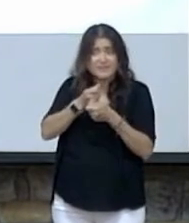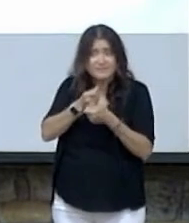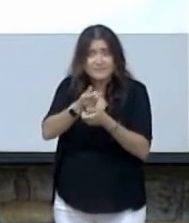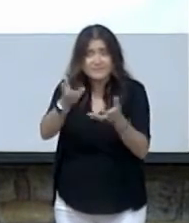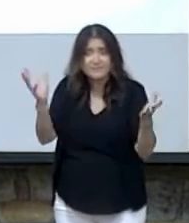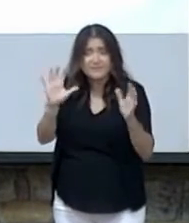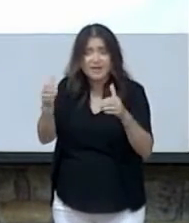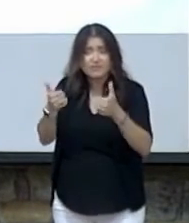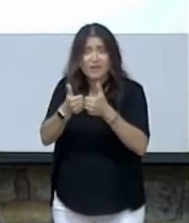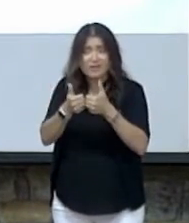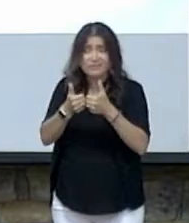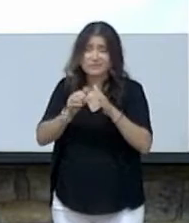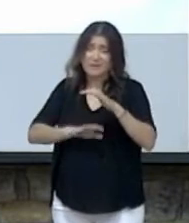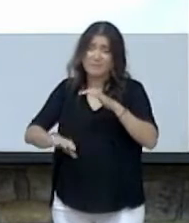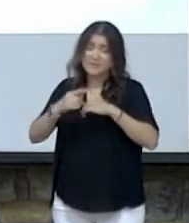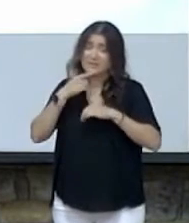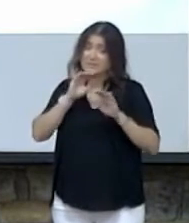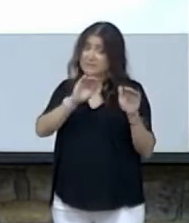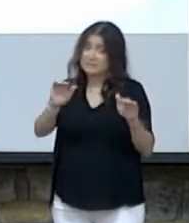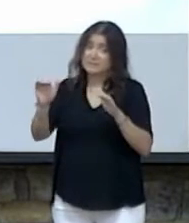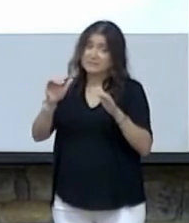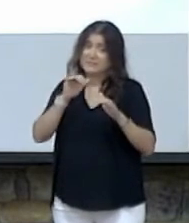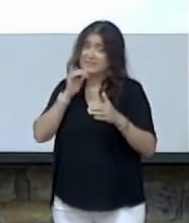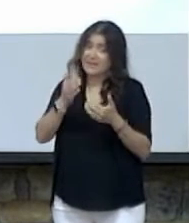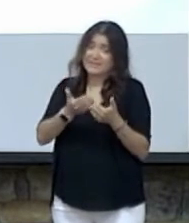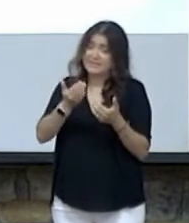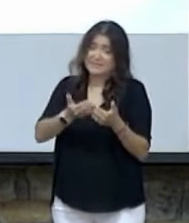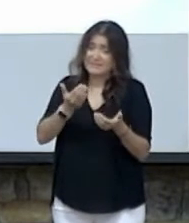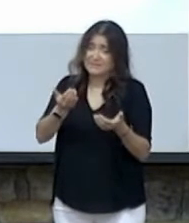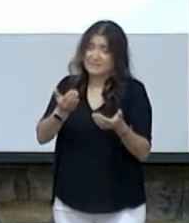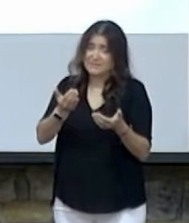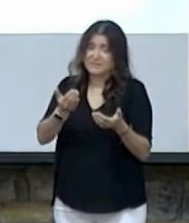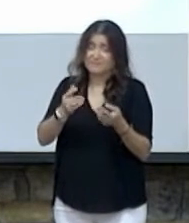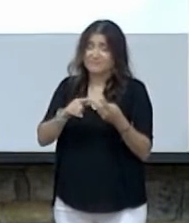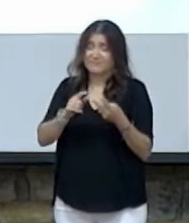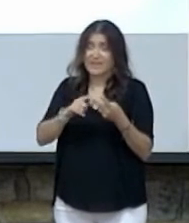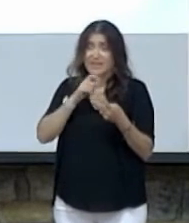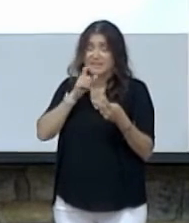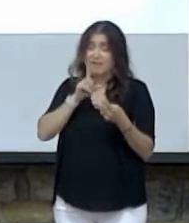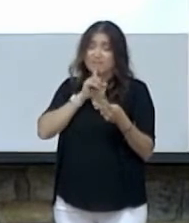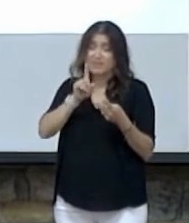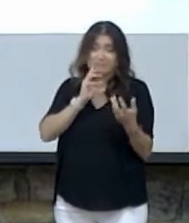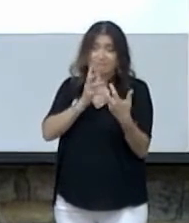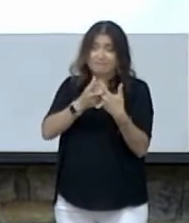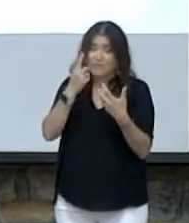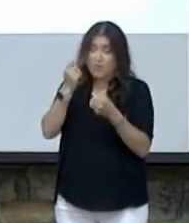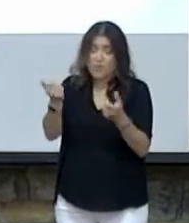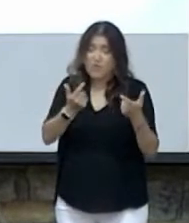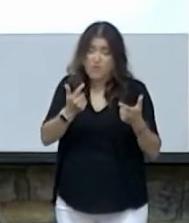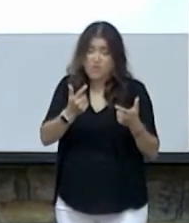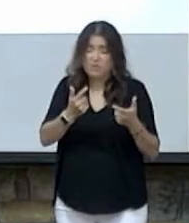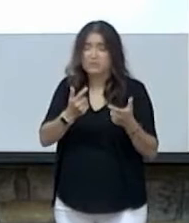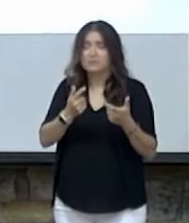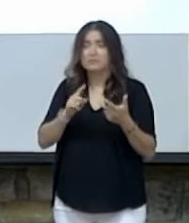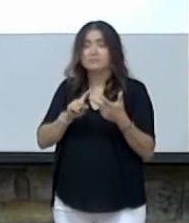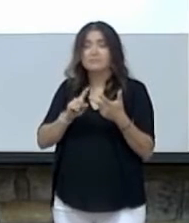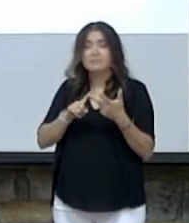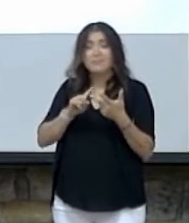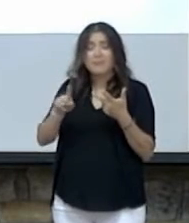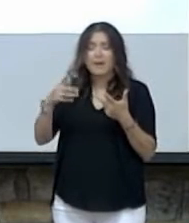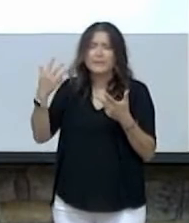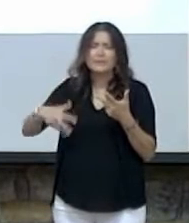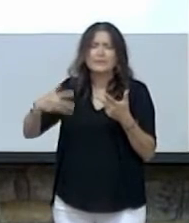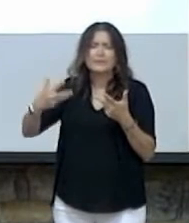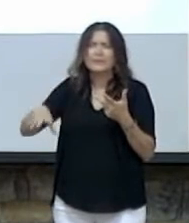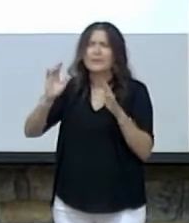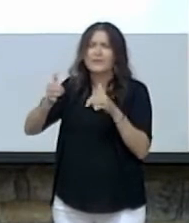look, this isn't easy. It's not even necessarily for everybody, but there are incredible